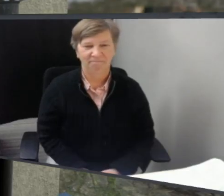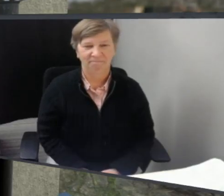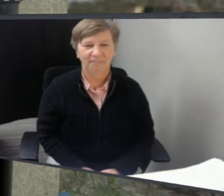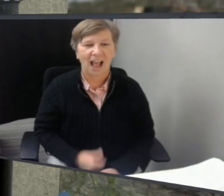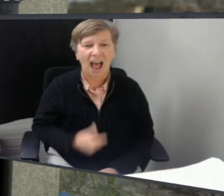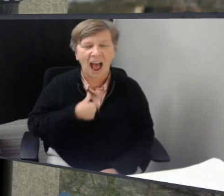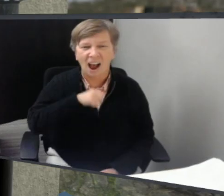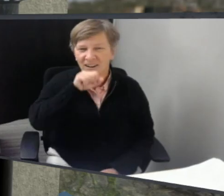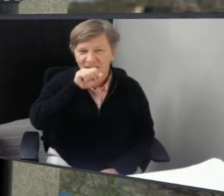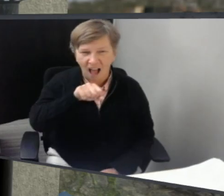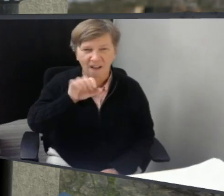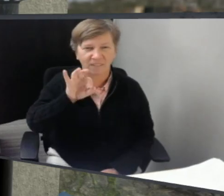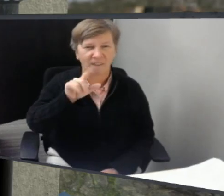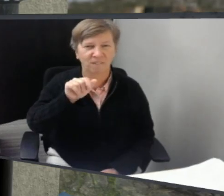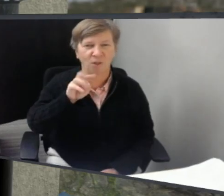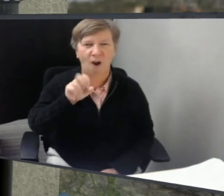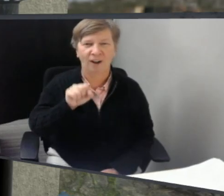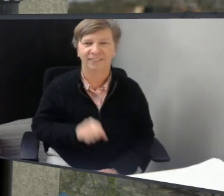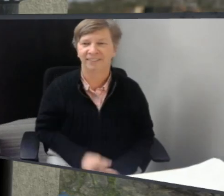No problem.